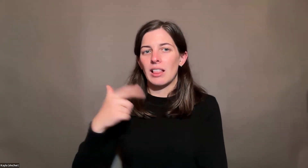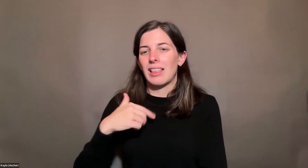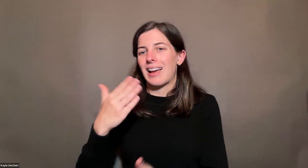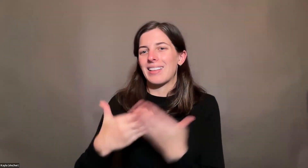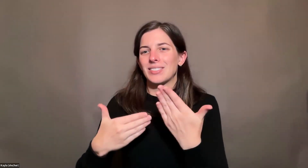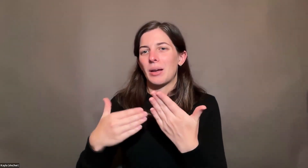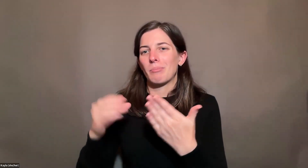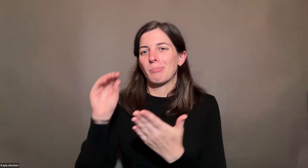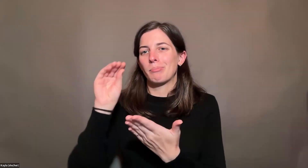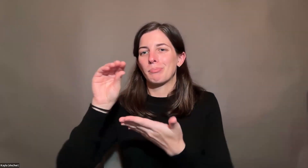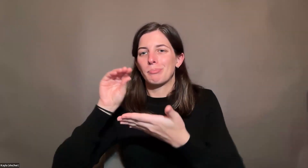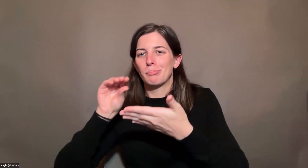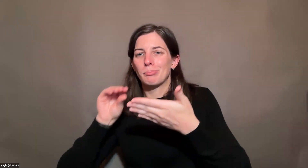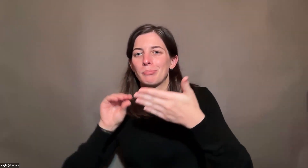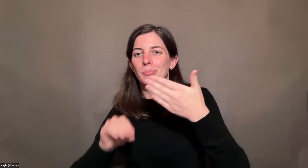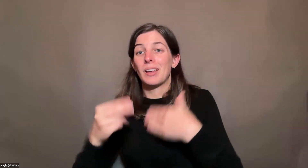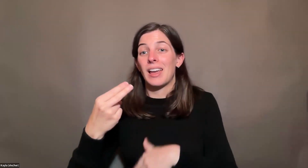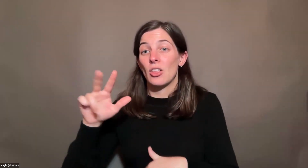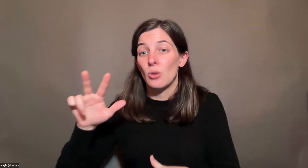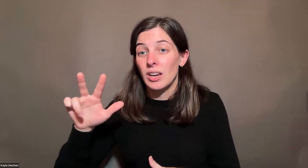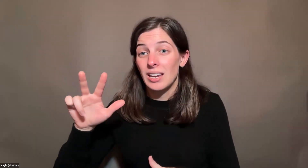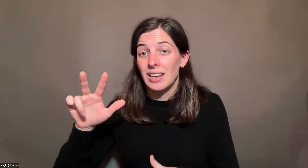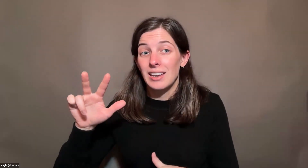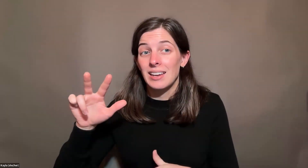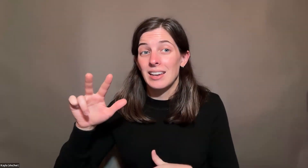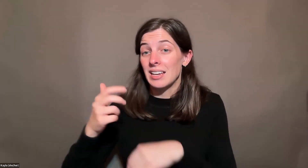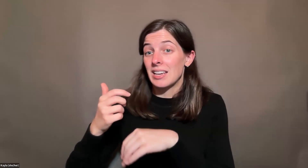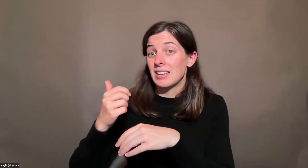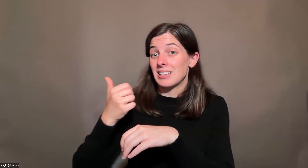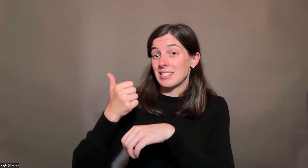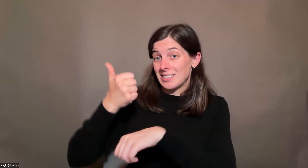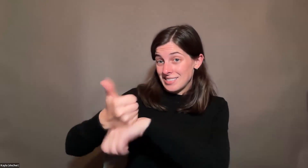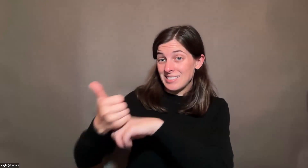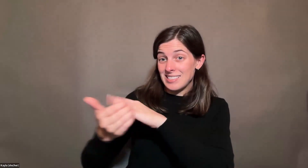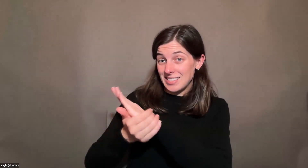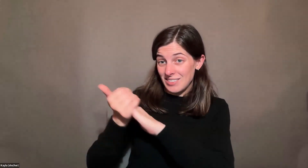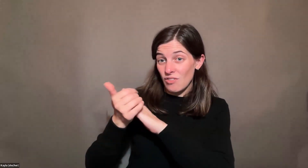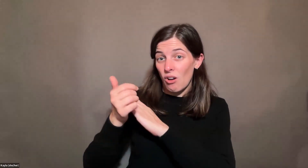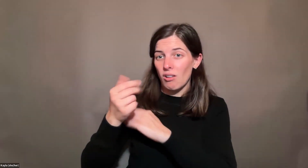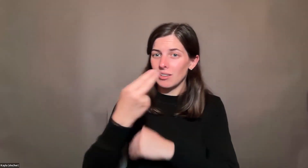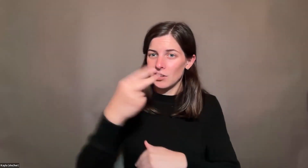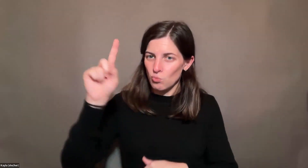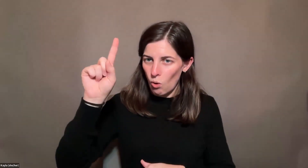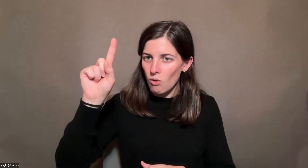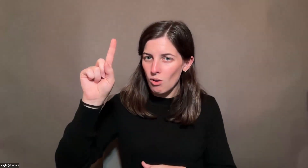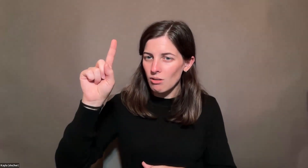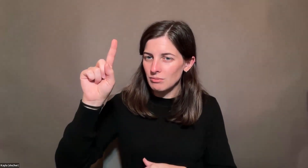default H3, but by default there is H1. So when the browser